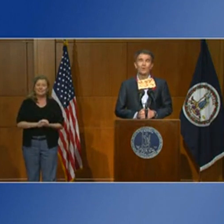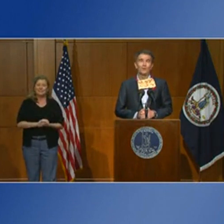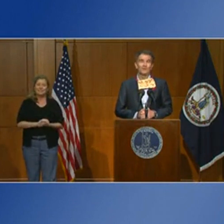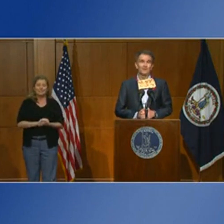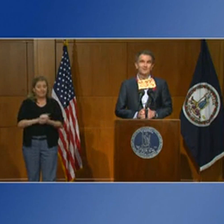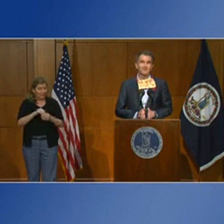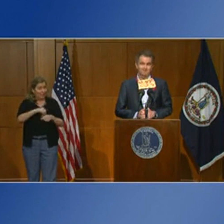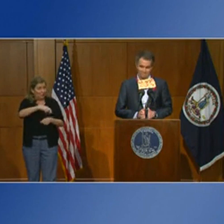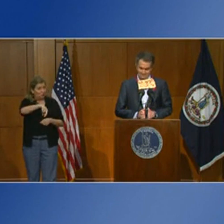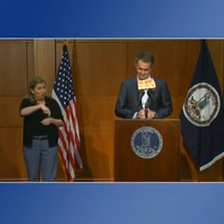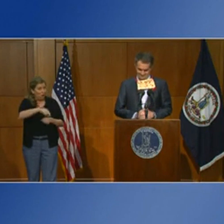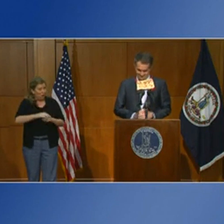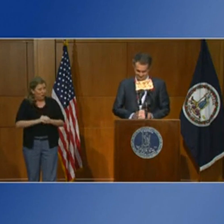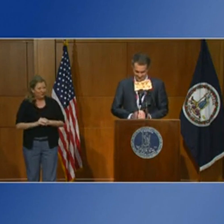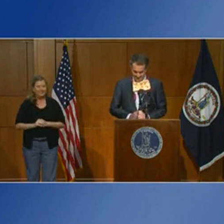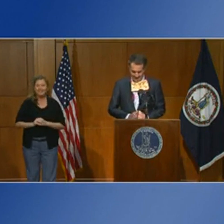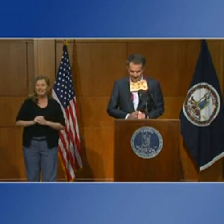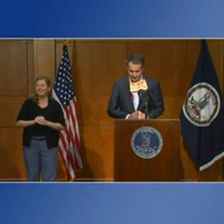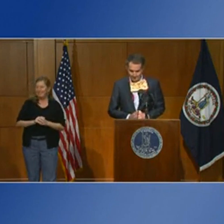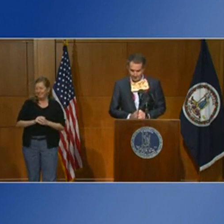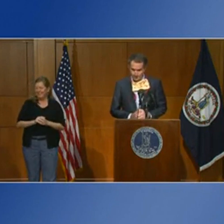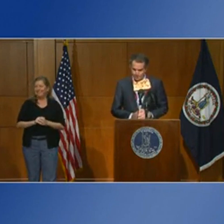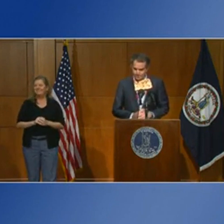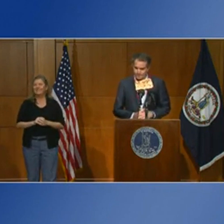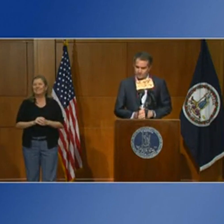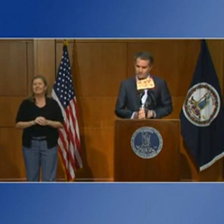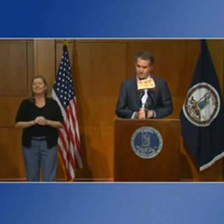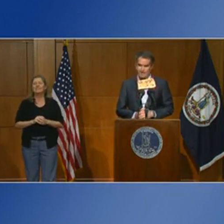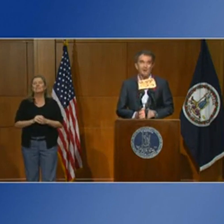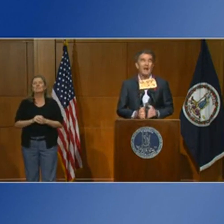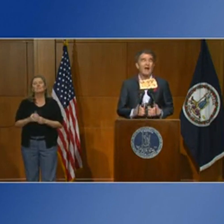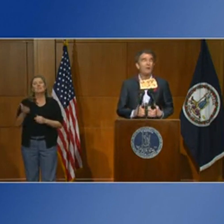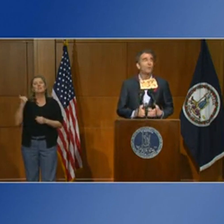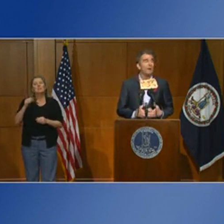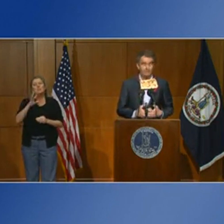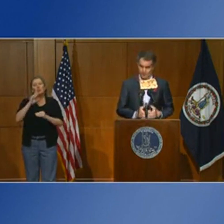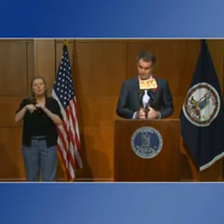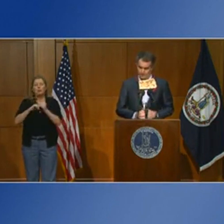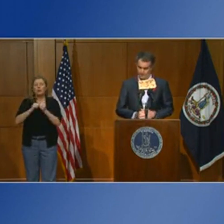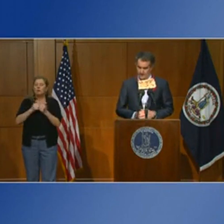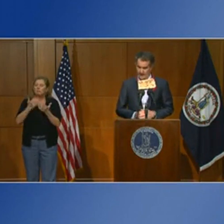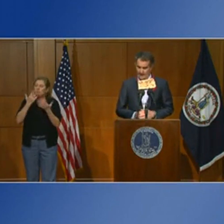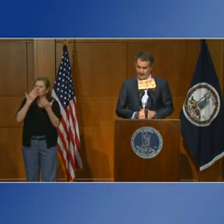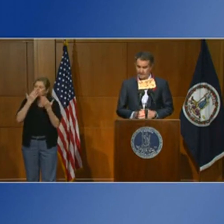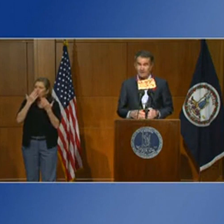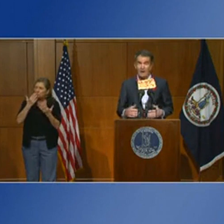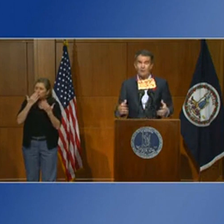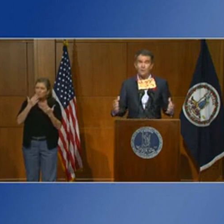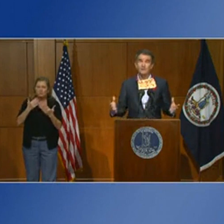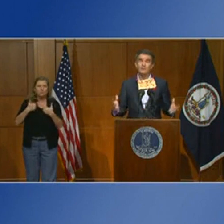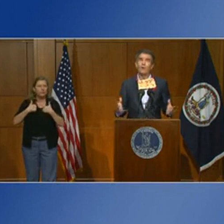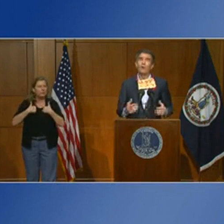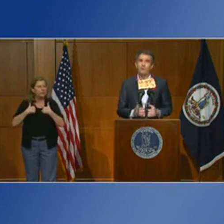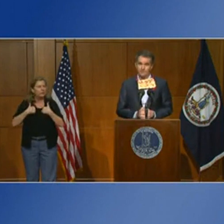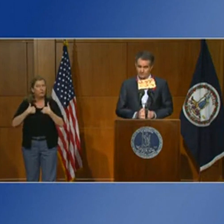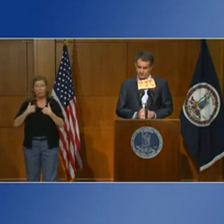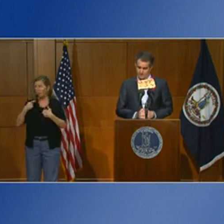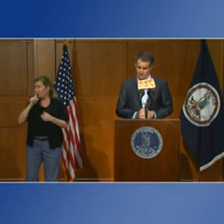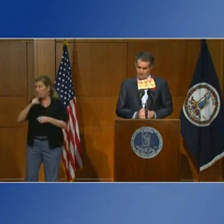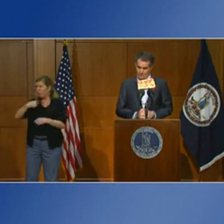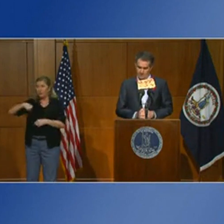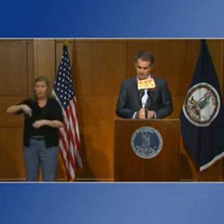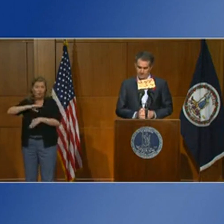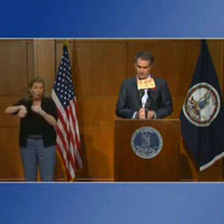in Roanoke. I have spoken previously about how grateful I am, and how grateful all of